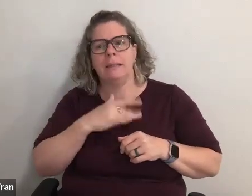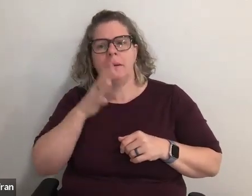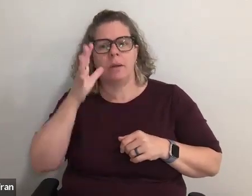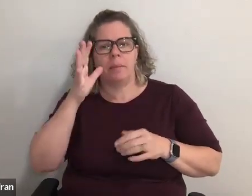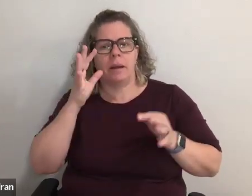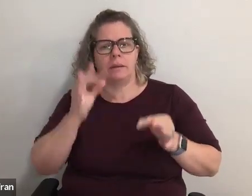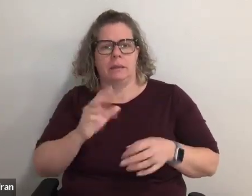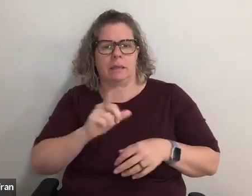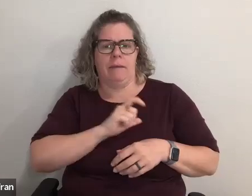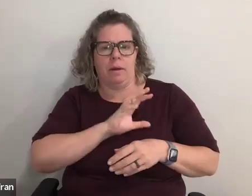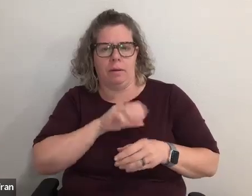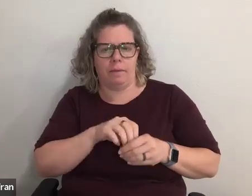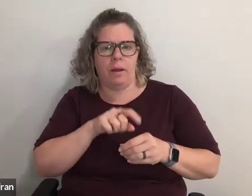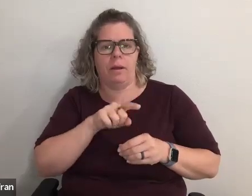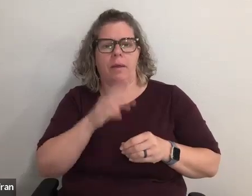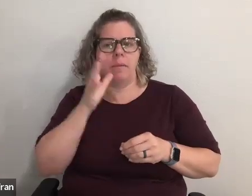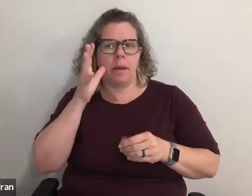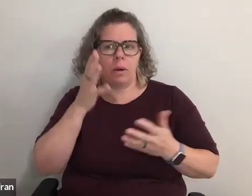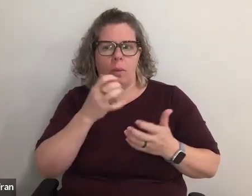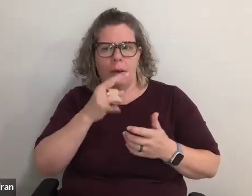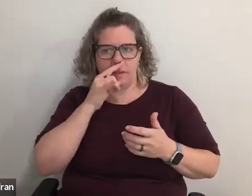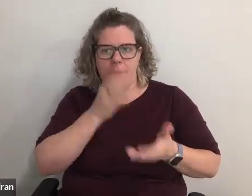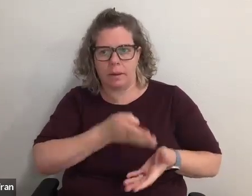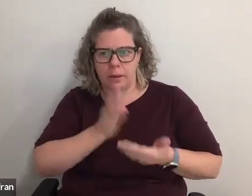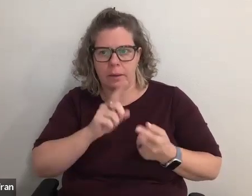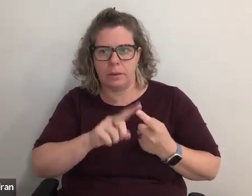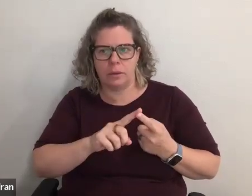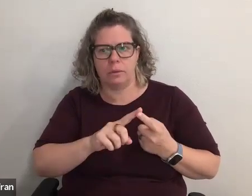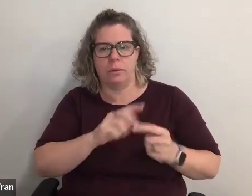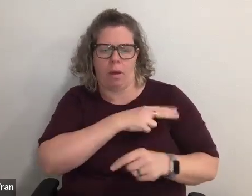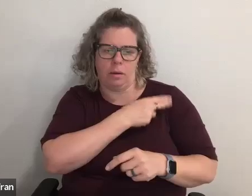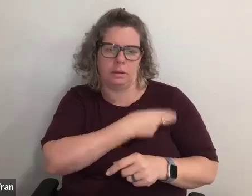because they are pretty set on, wanting their kiddo inpatient.